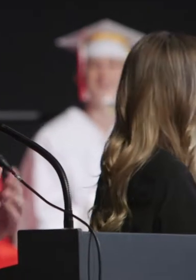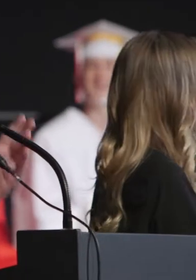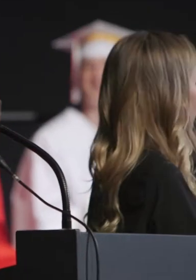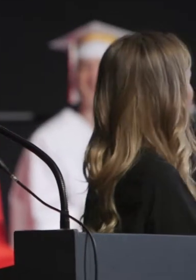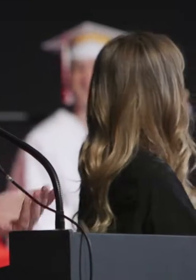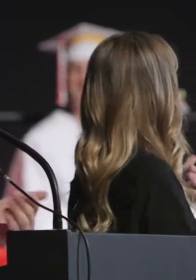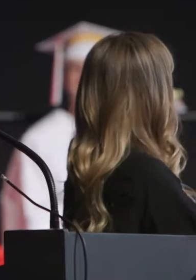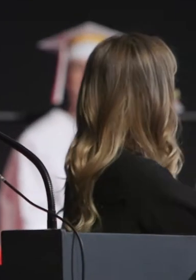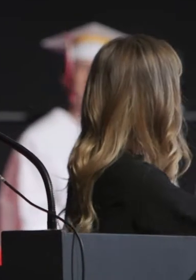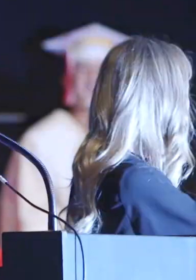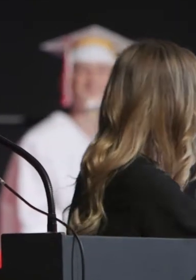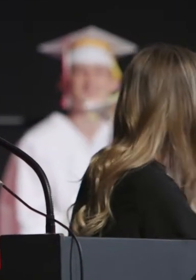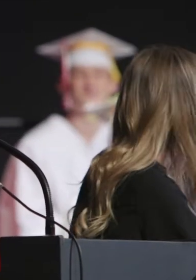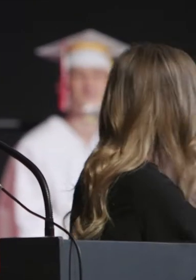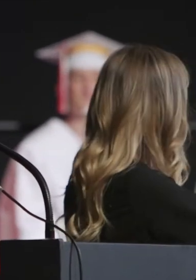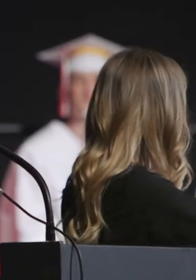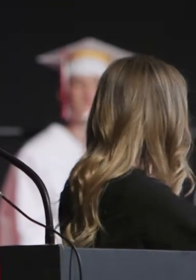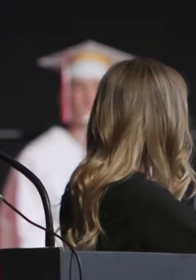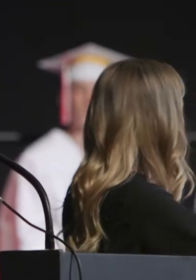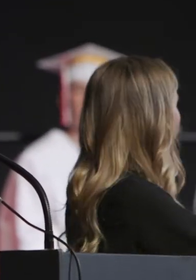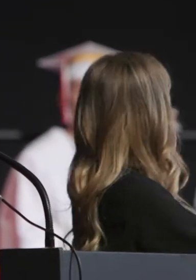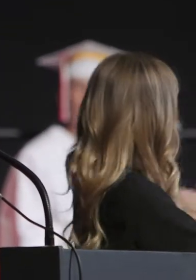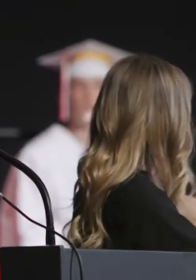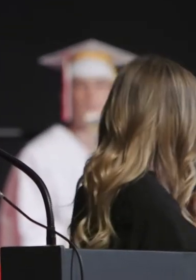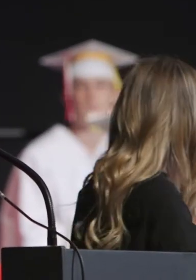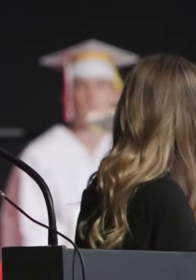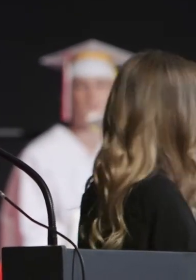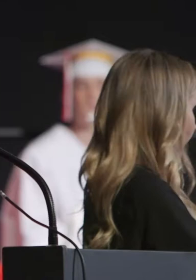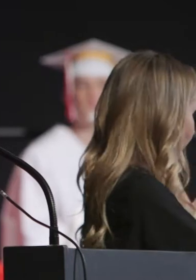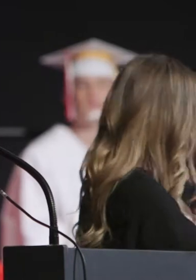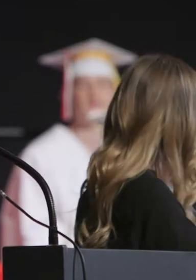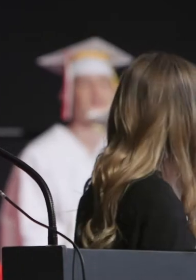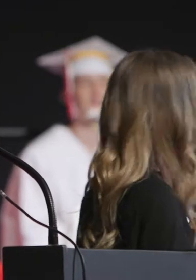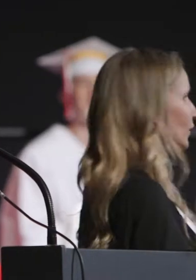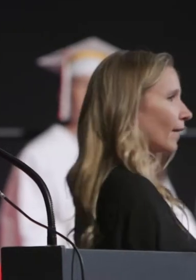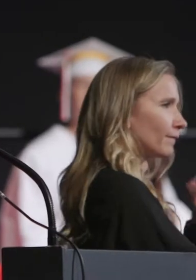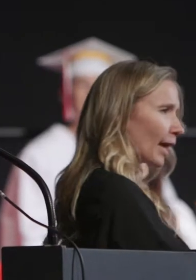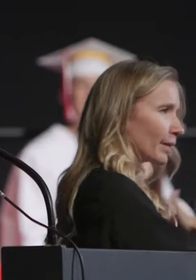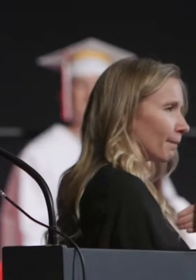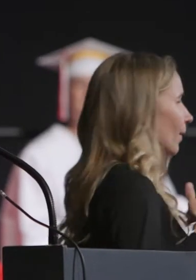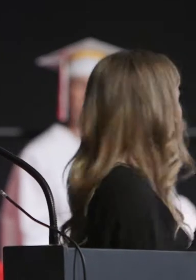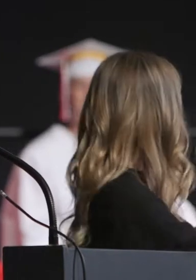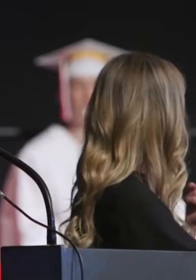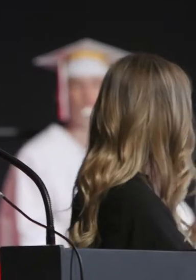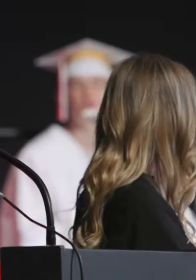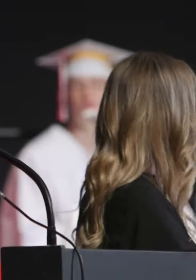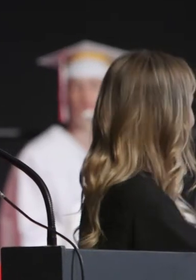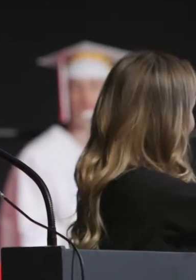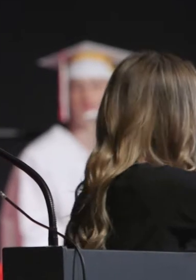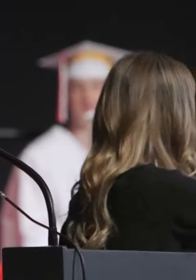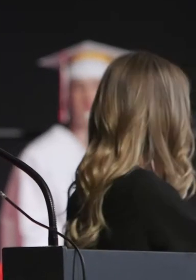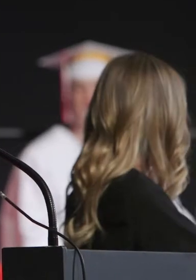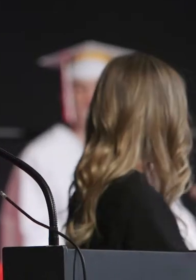Superintendent Palm, Principal Earhart, Port Townsend High School faculty and staff, family members, friends, and fellow graduates. At the